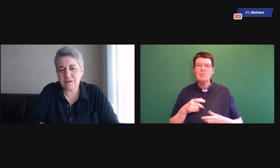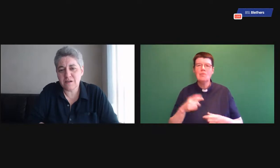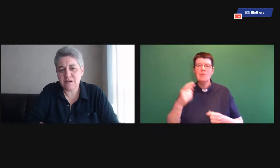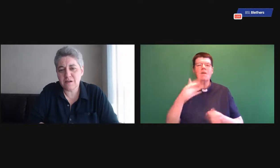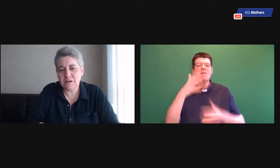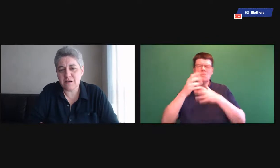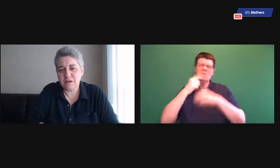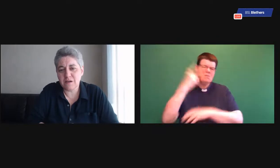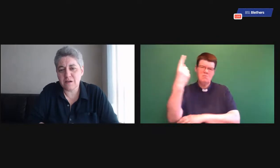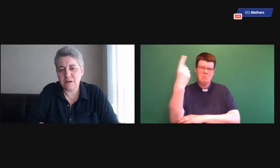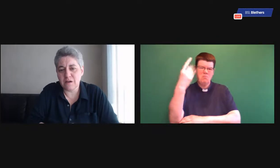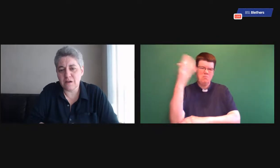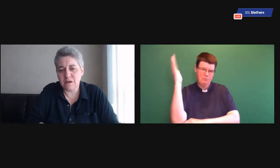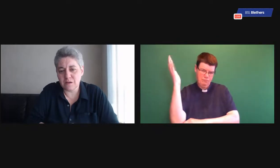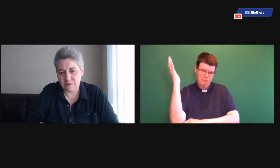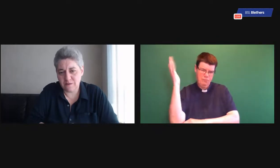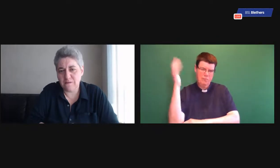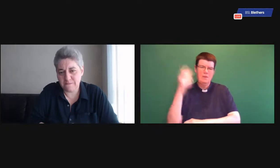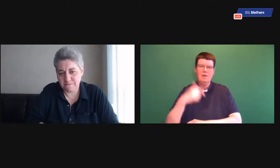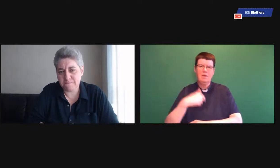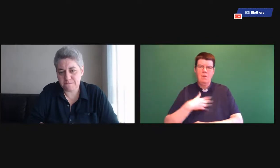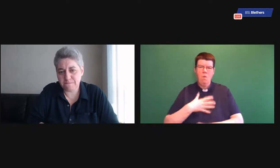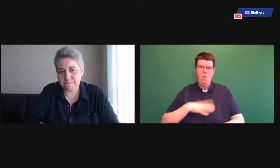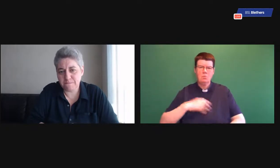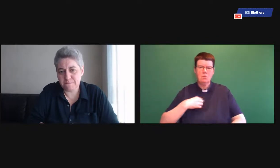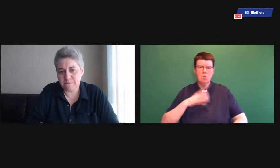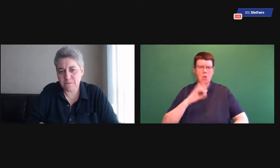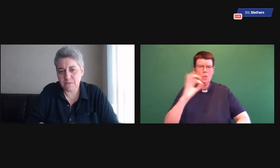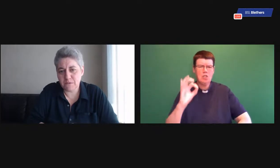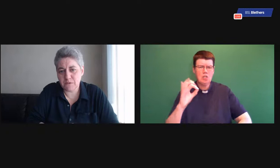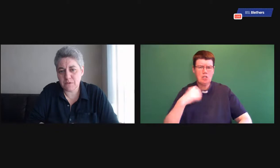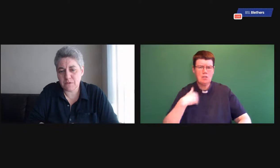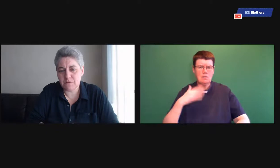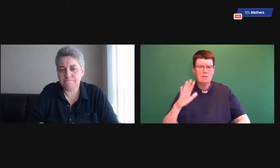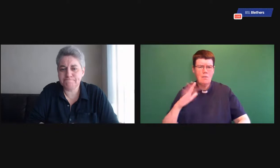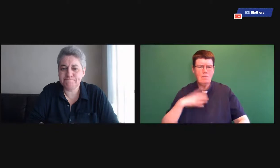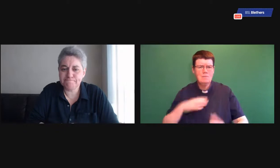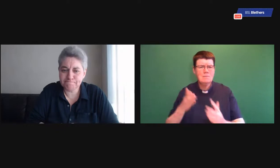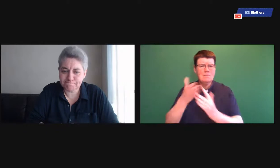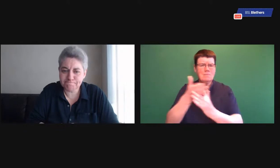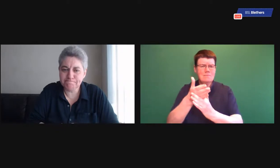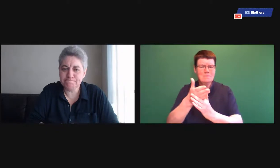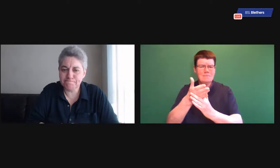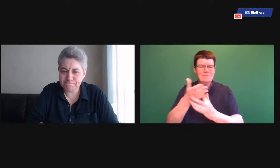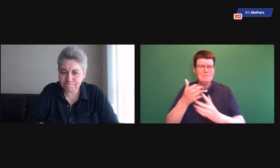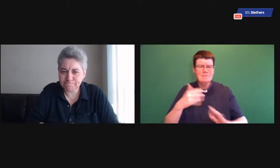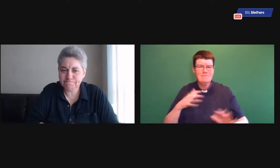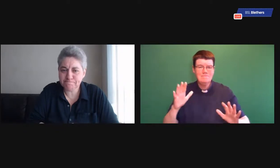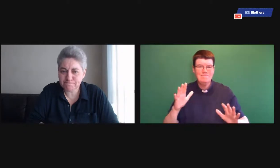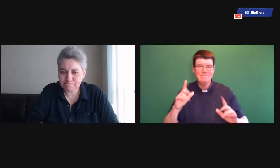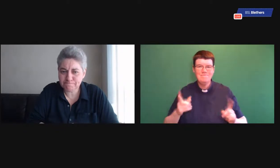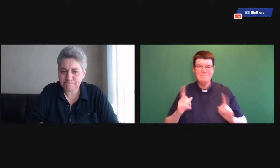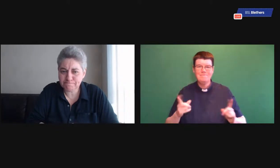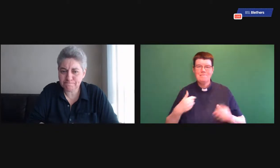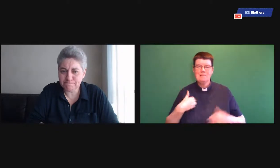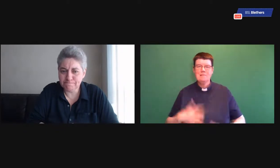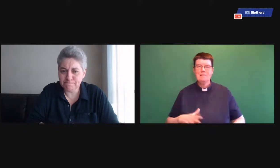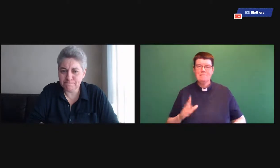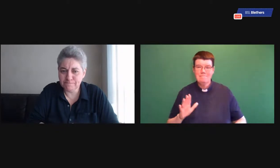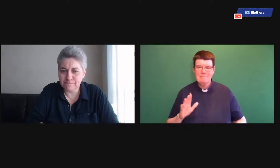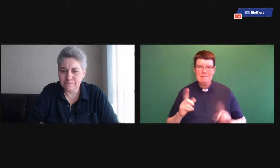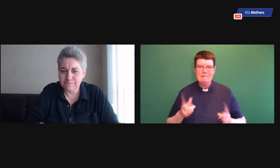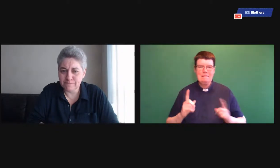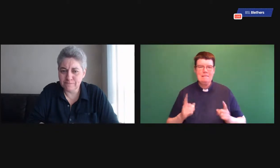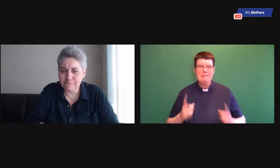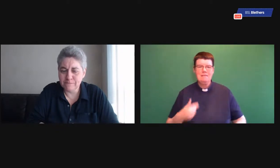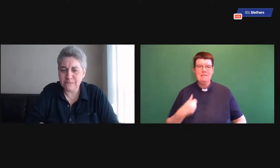sitting on Sunday at church, and the minister was maybe giving the sermon, and I so desperately wanted